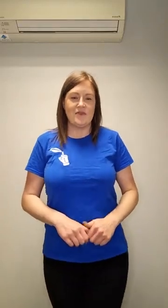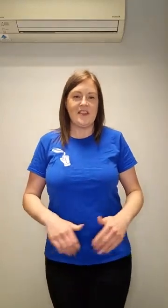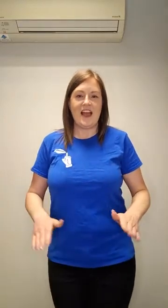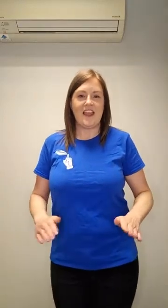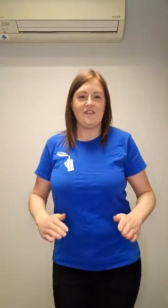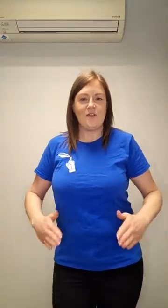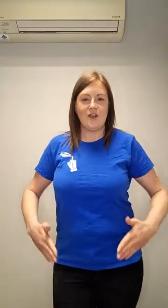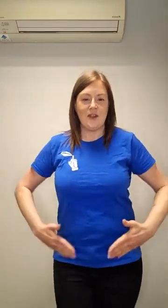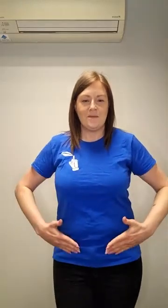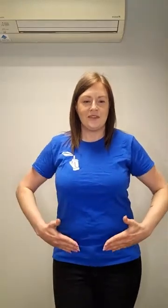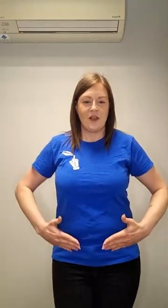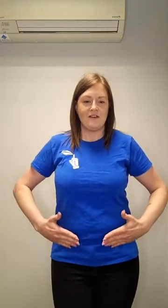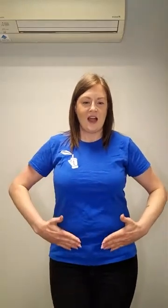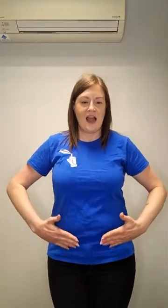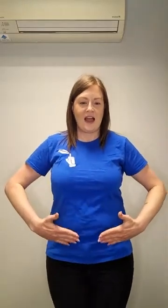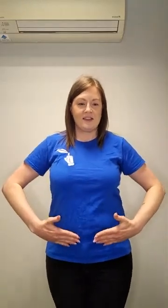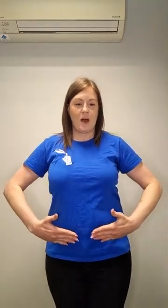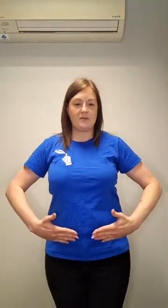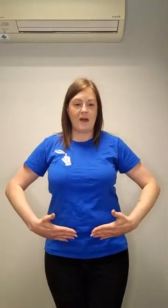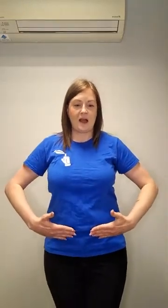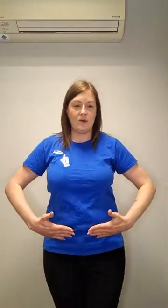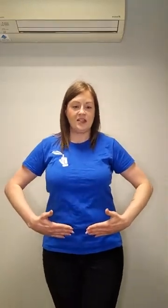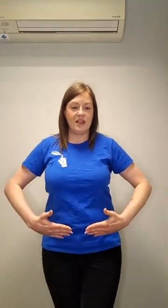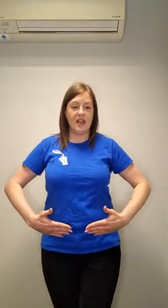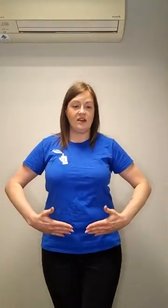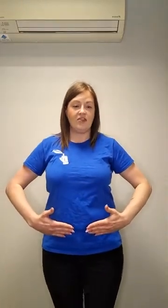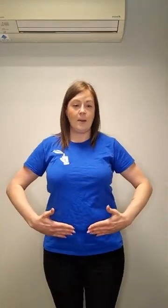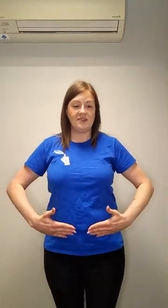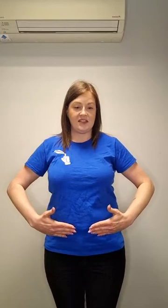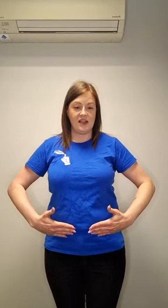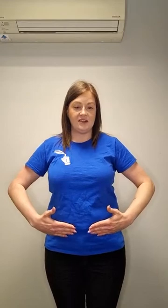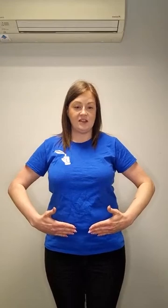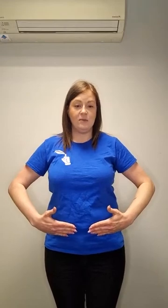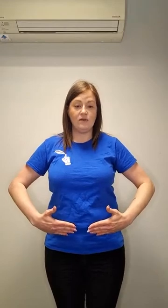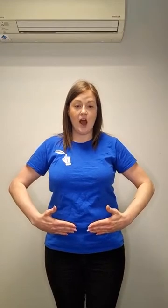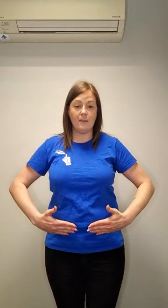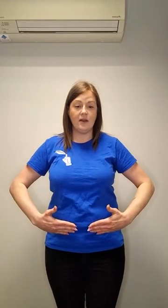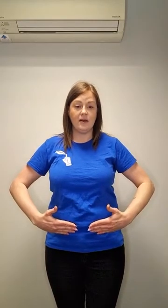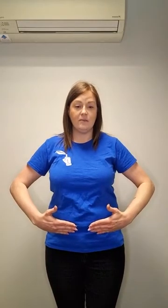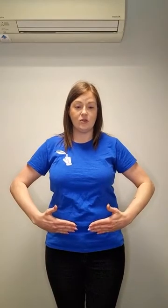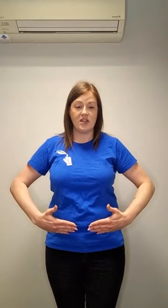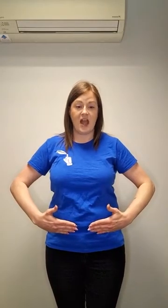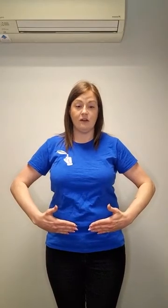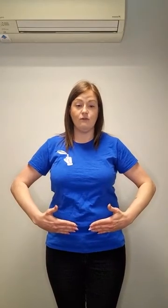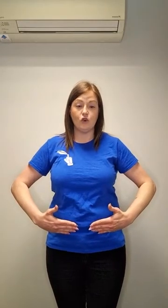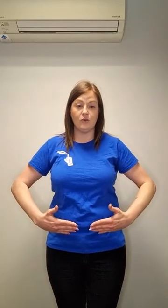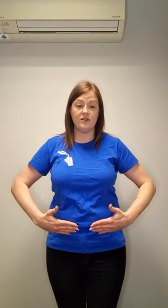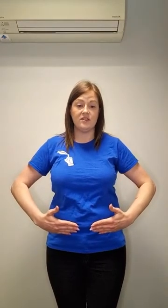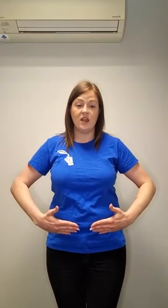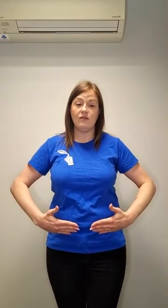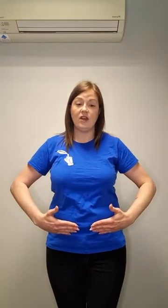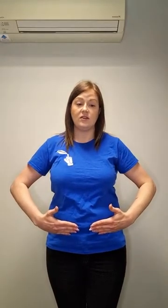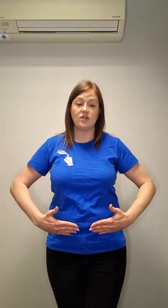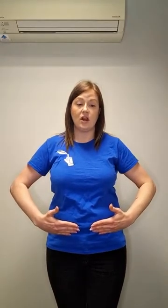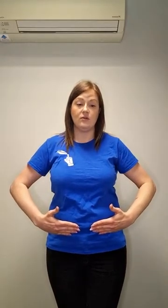Read that again for you. Flat hands, palms back, pointing in, thumbs extended, move up, body and forwards, fingers